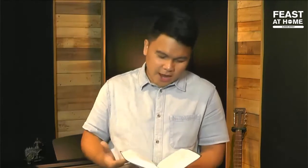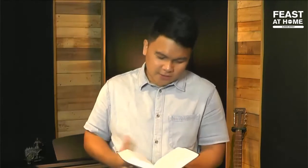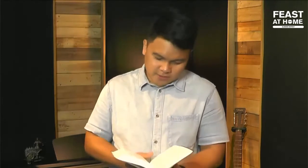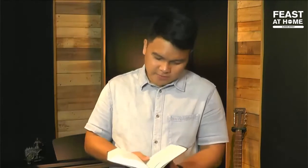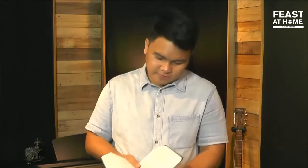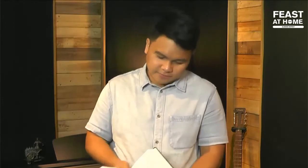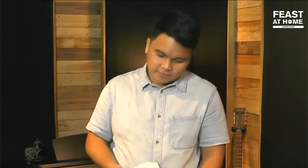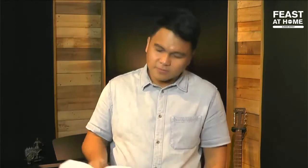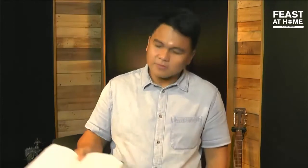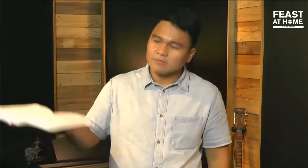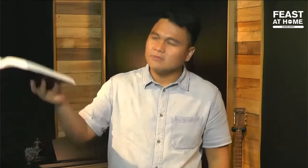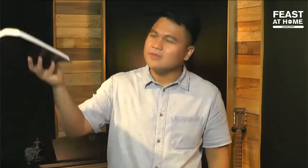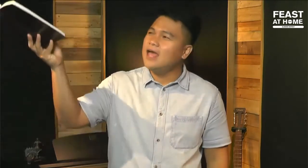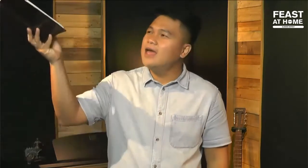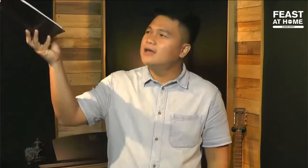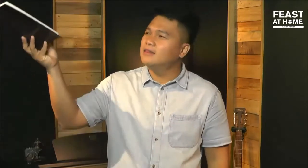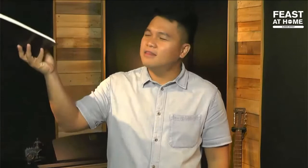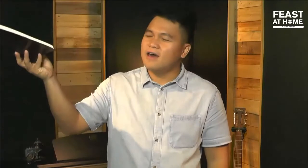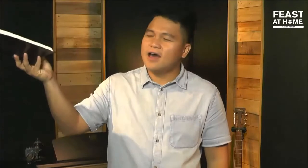honor God's word.